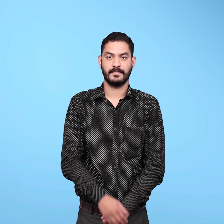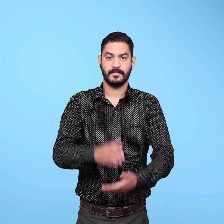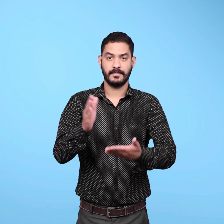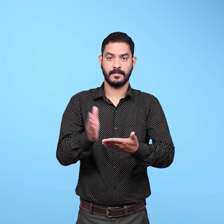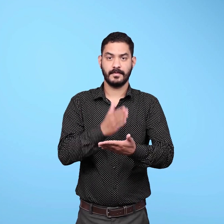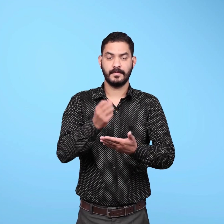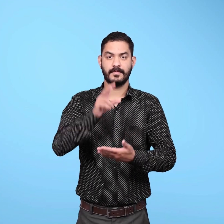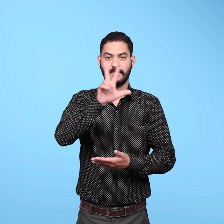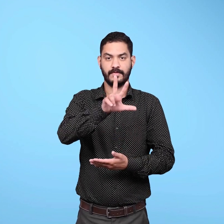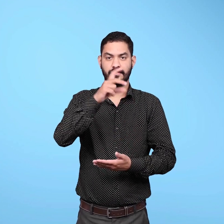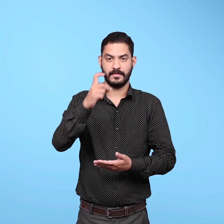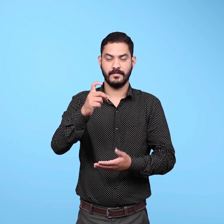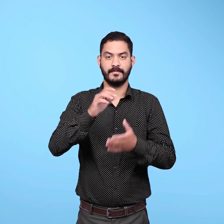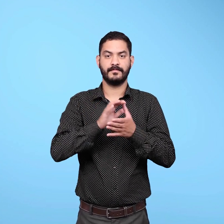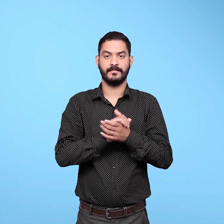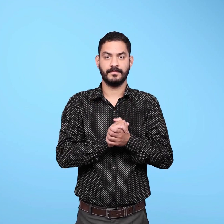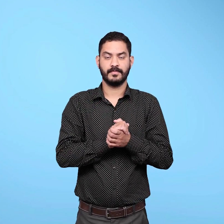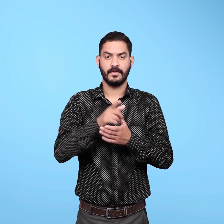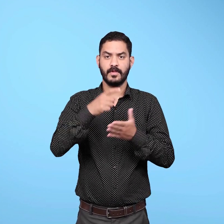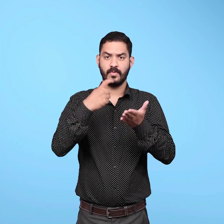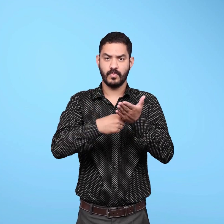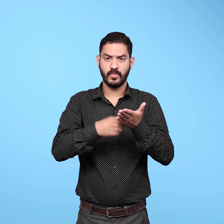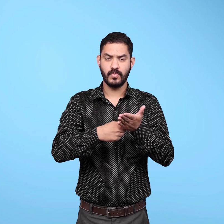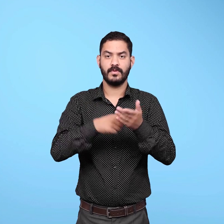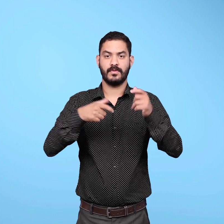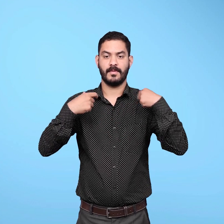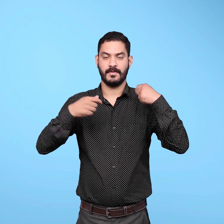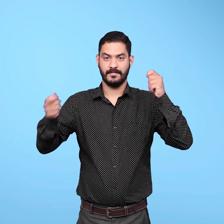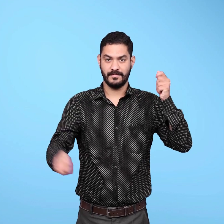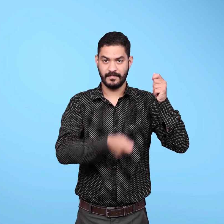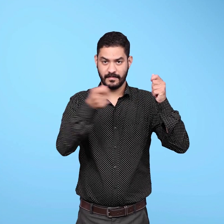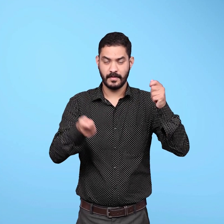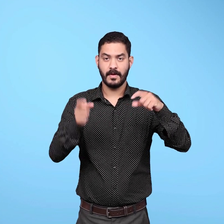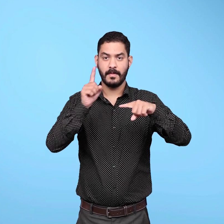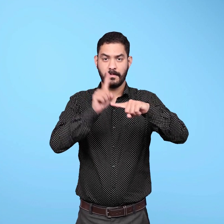Page number 87. Rules for spinning and weaving.